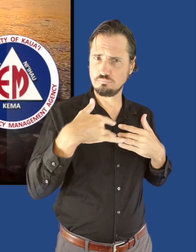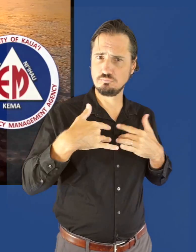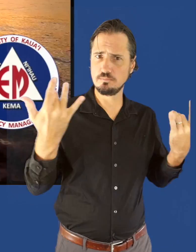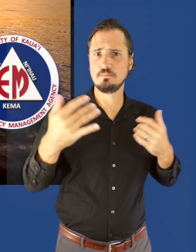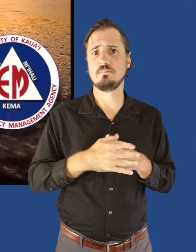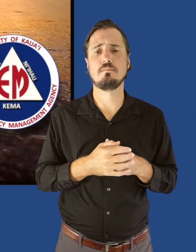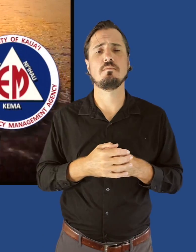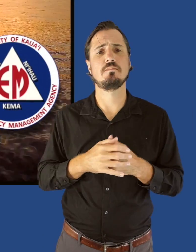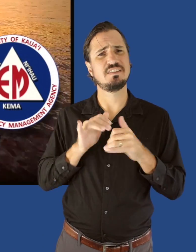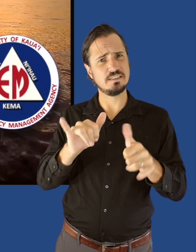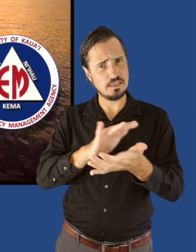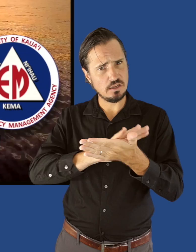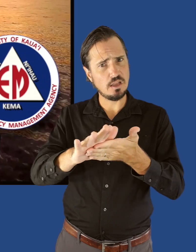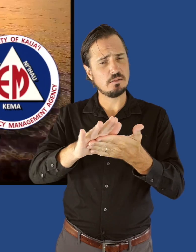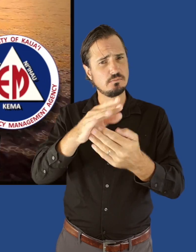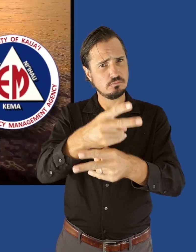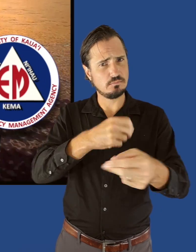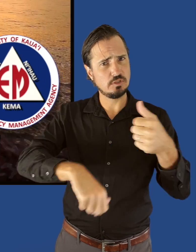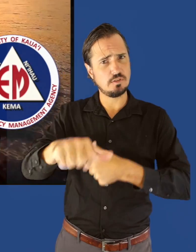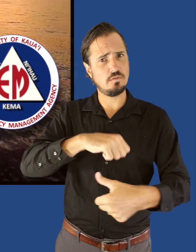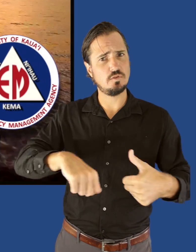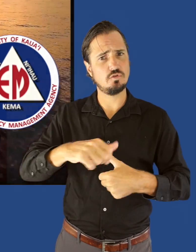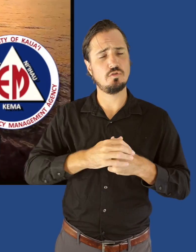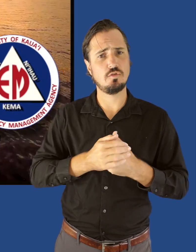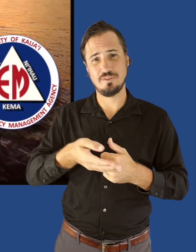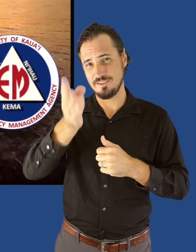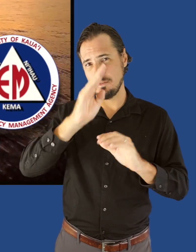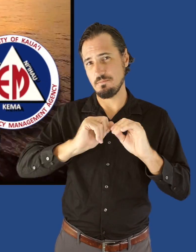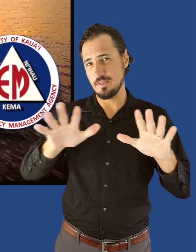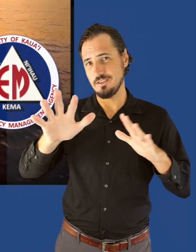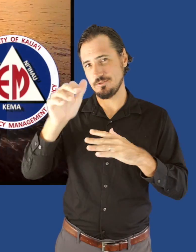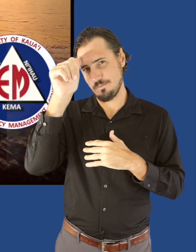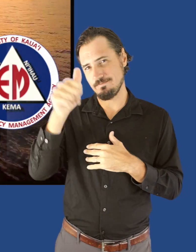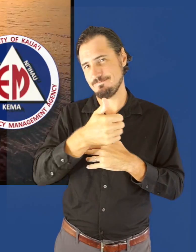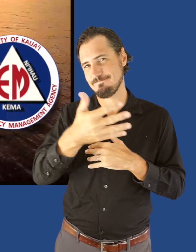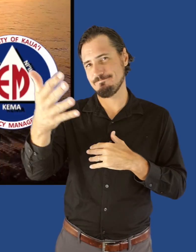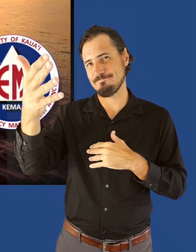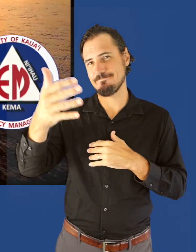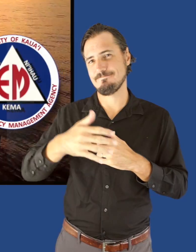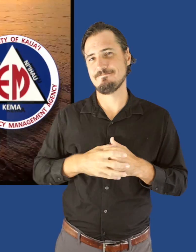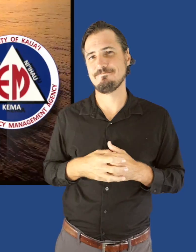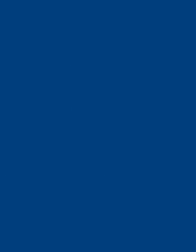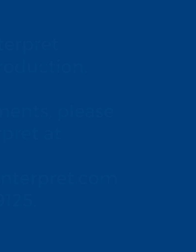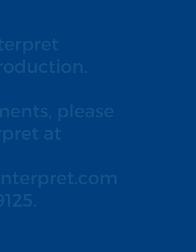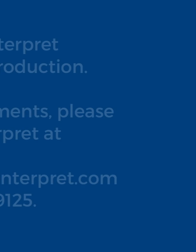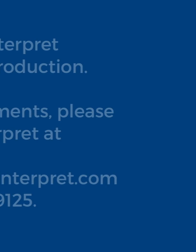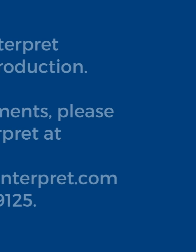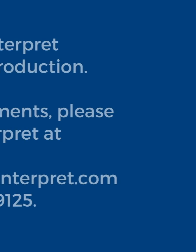informed. Be kind, take care of one another, God bless, and aloha.